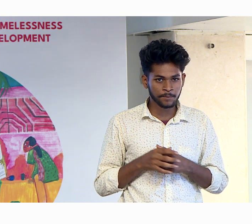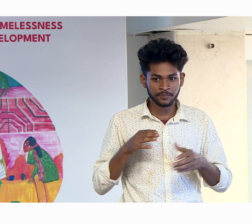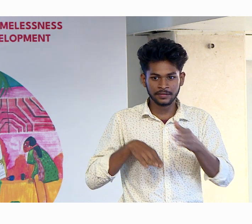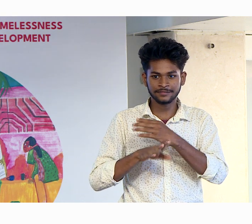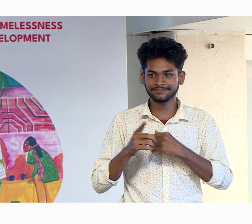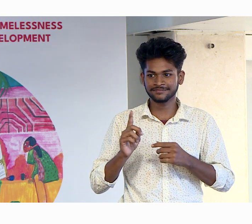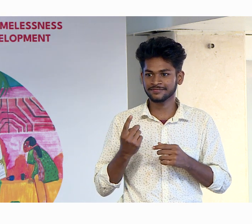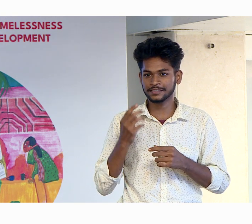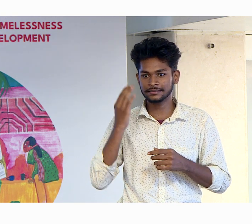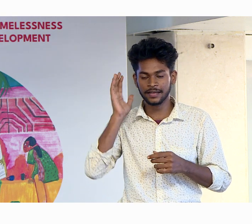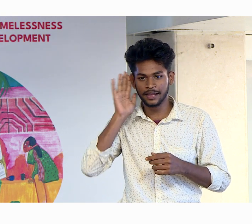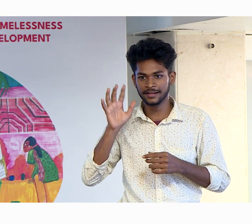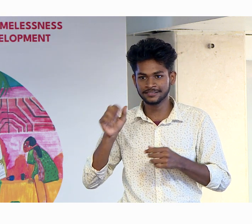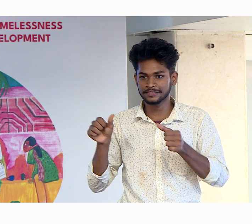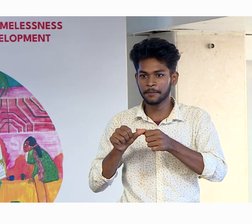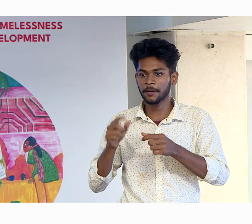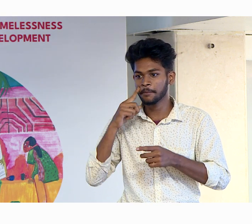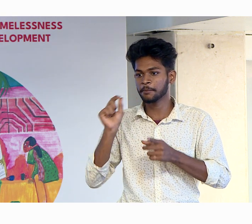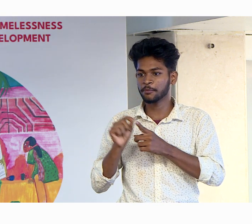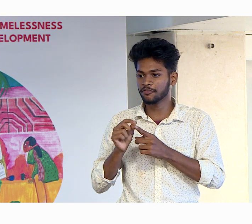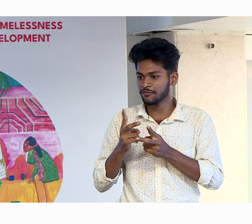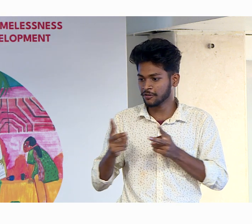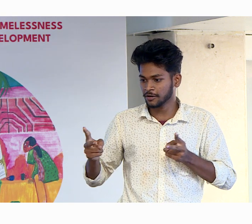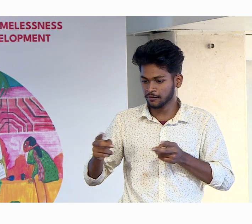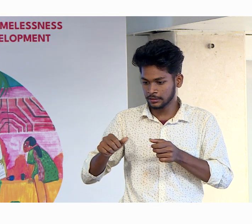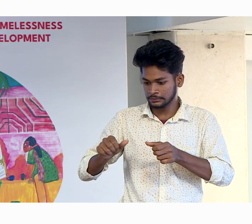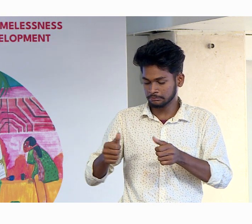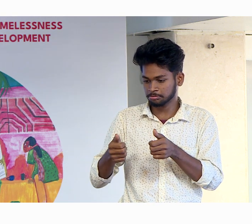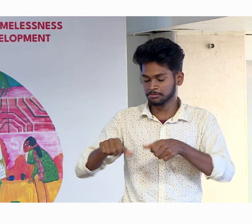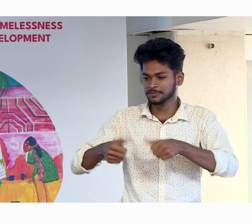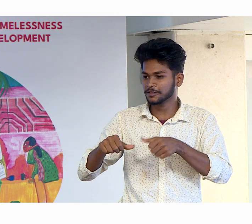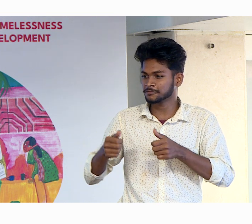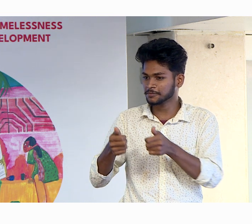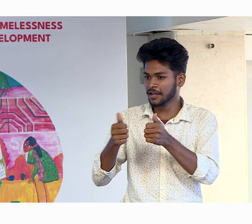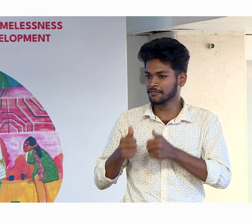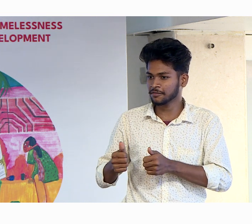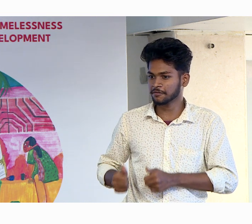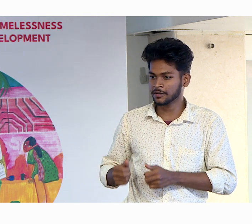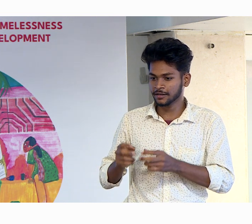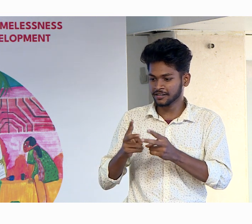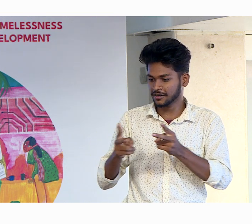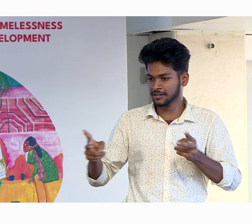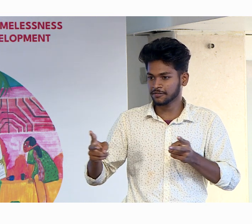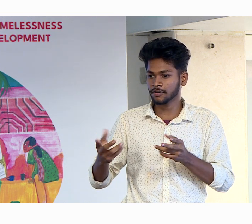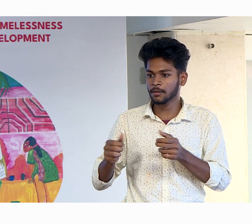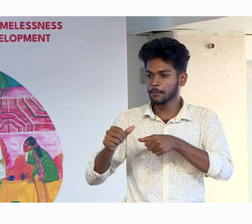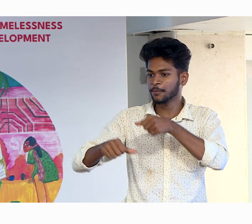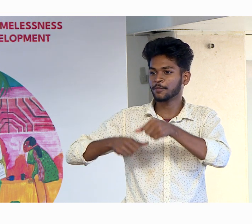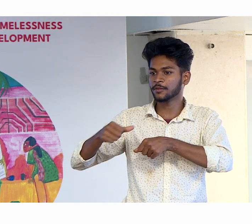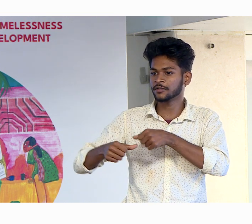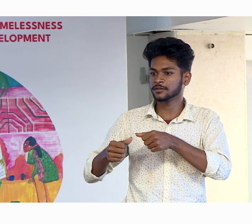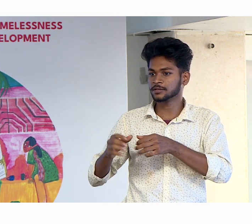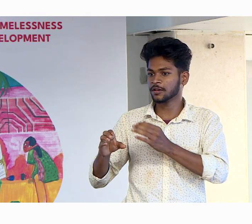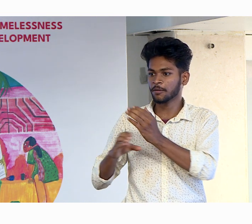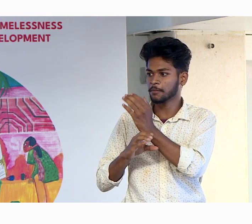one part of the country, in Cambridge, where we live, to be successful. And we were trying to spread it to another part of the